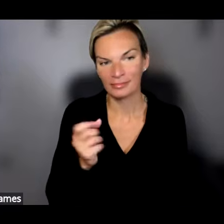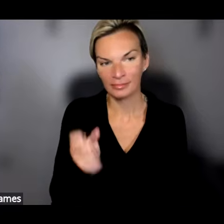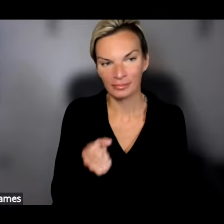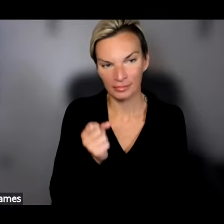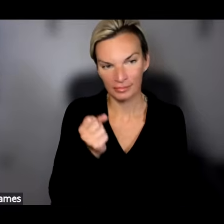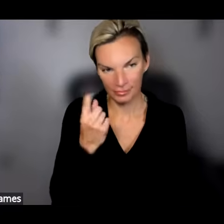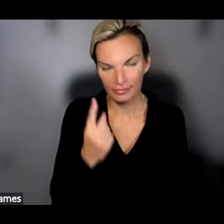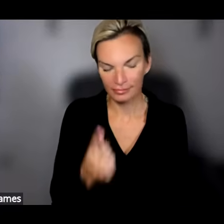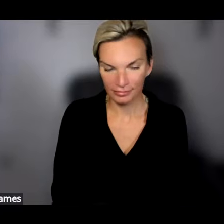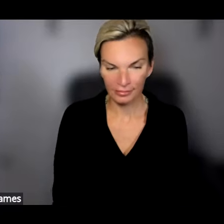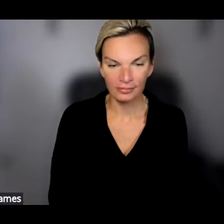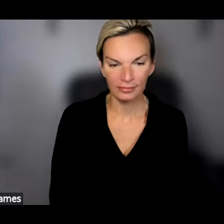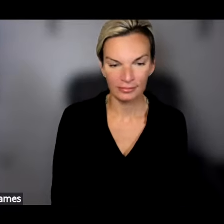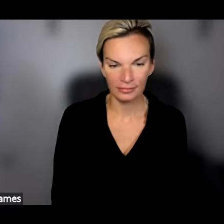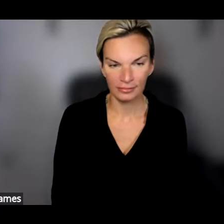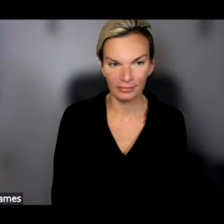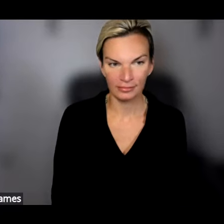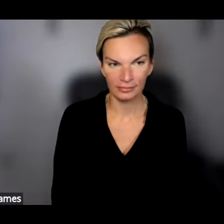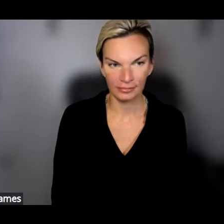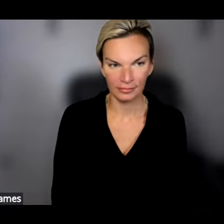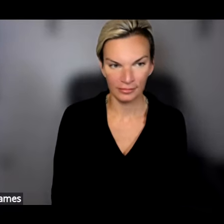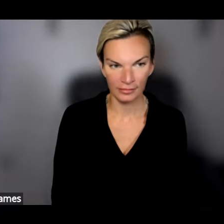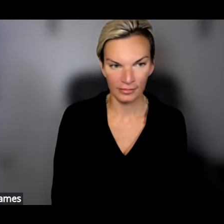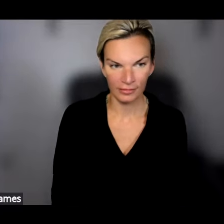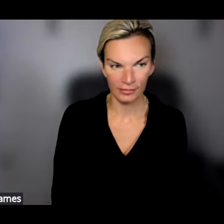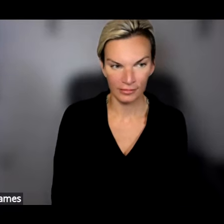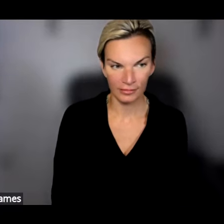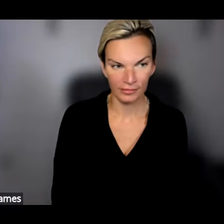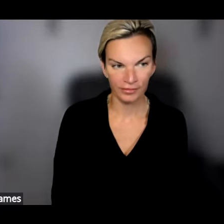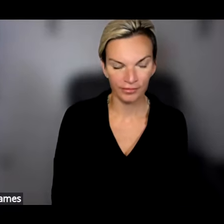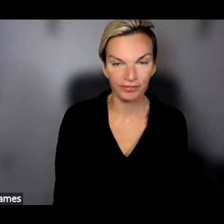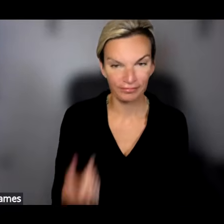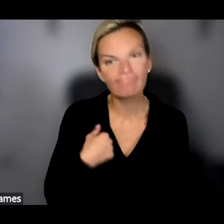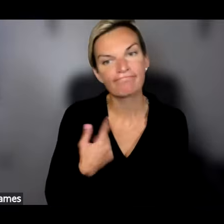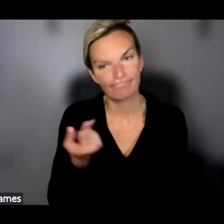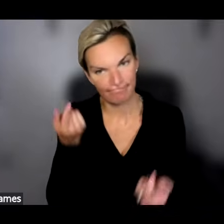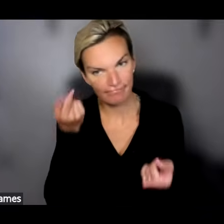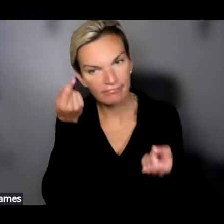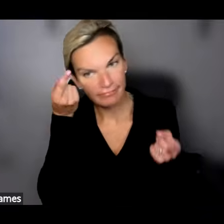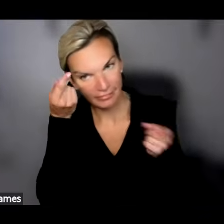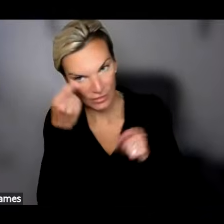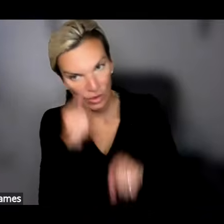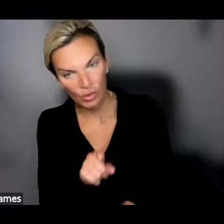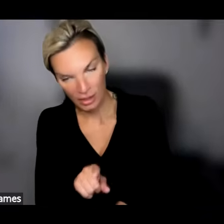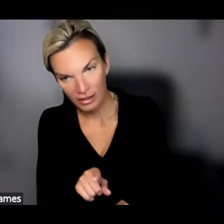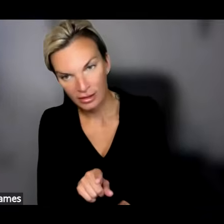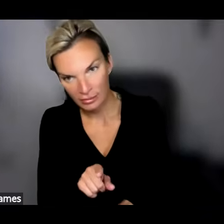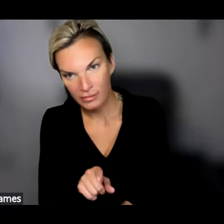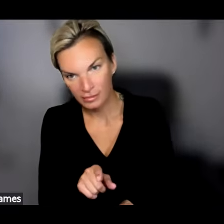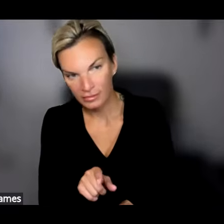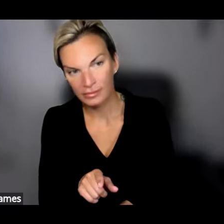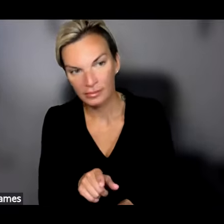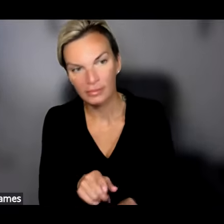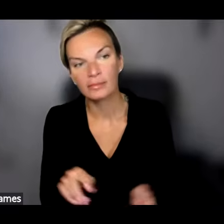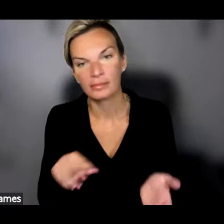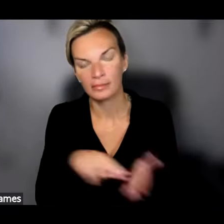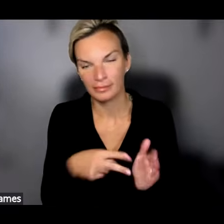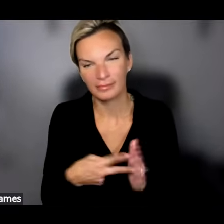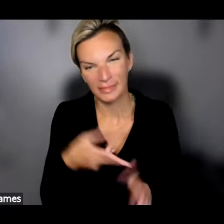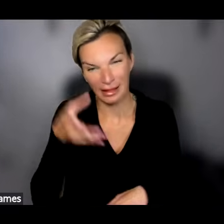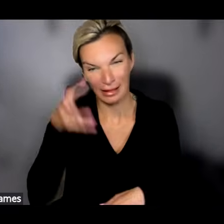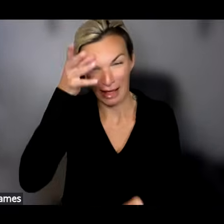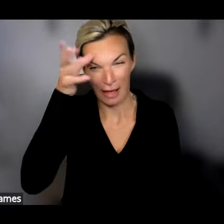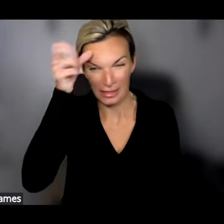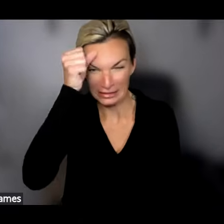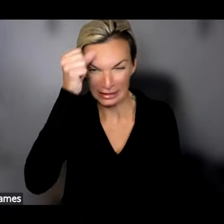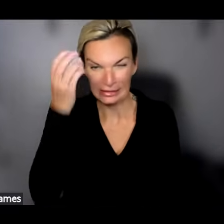actually signed a circulator. I'm in agreement with you. I think in order to take that approach, we would have to leave common sense at the door